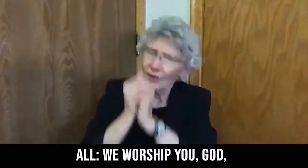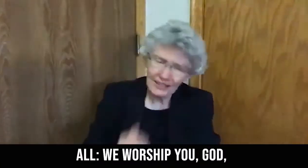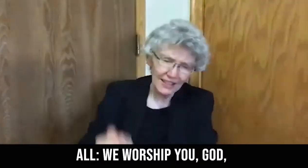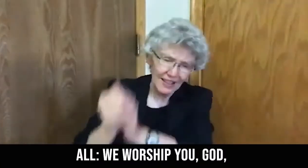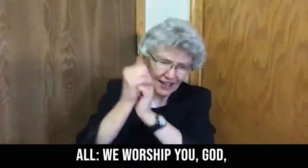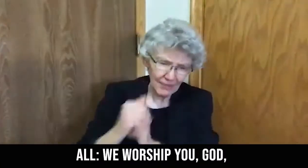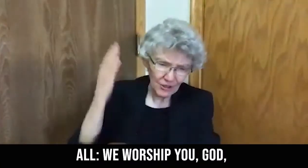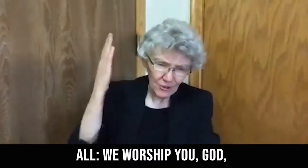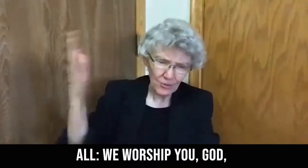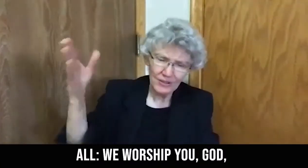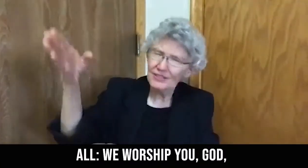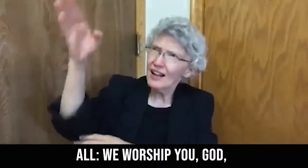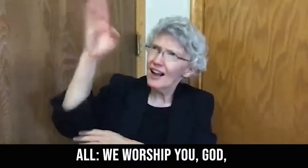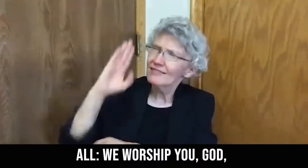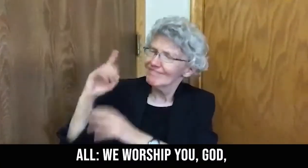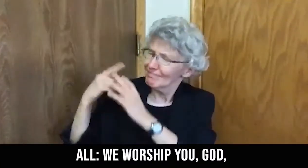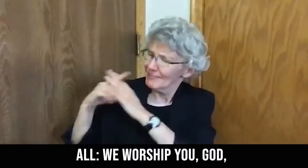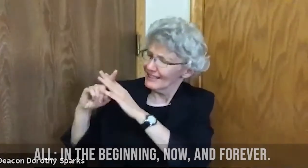We worship you, God,